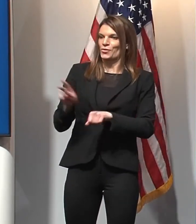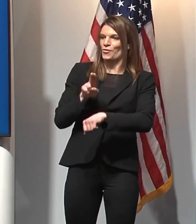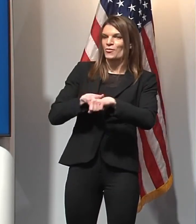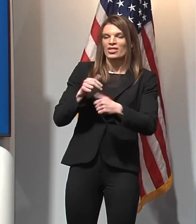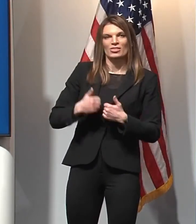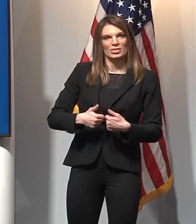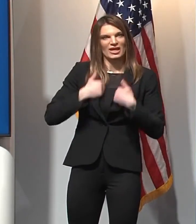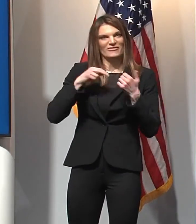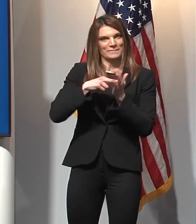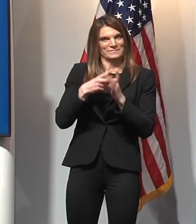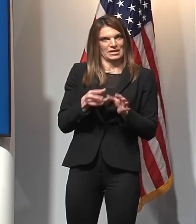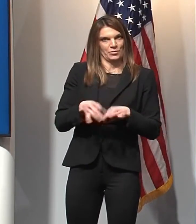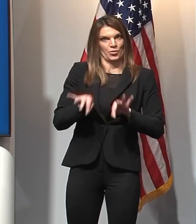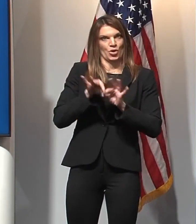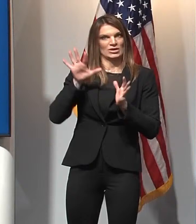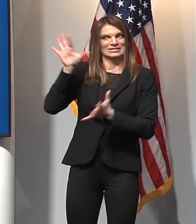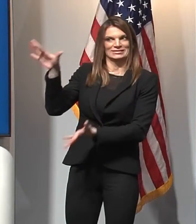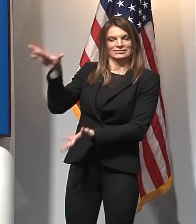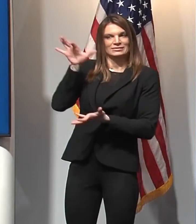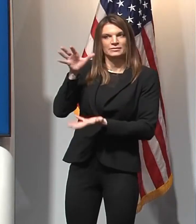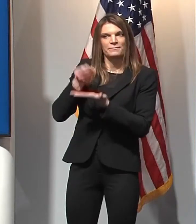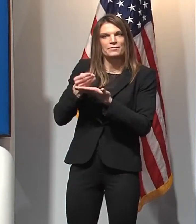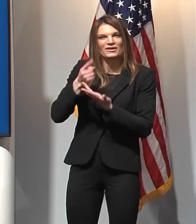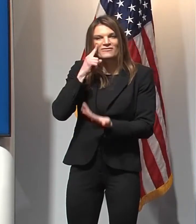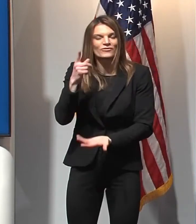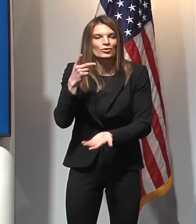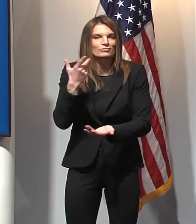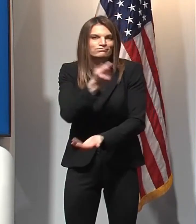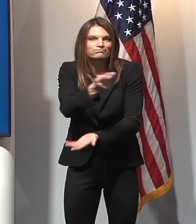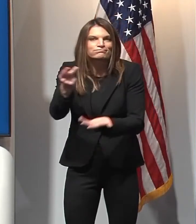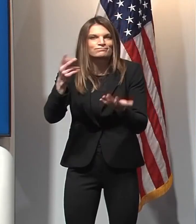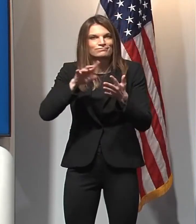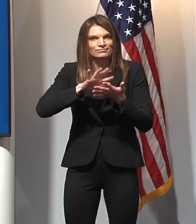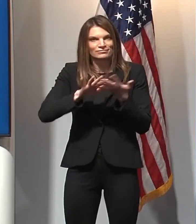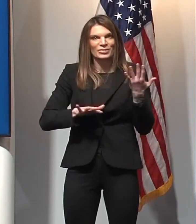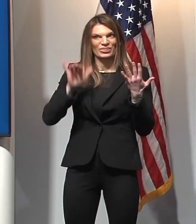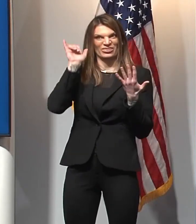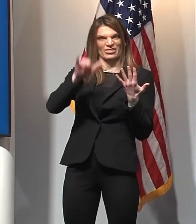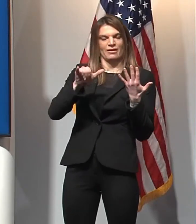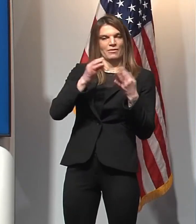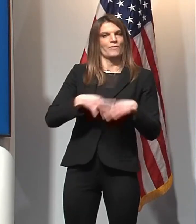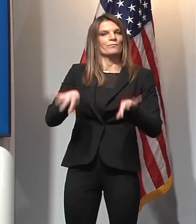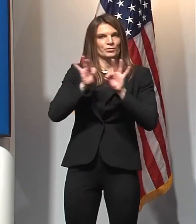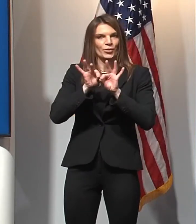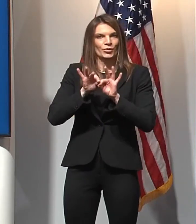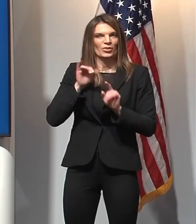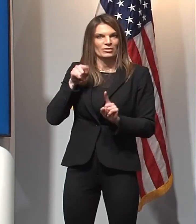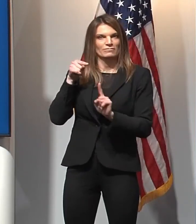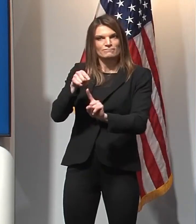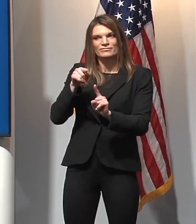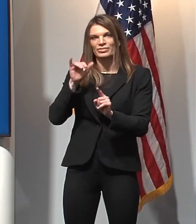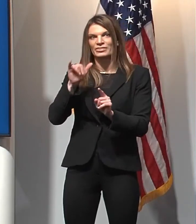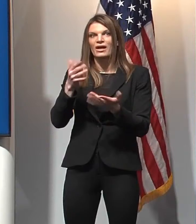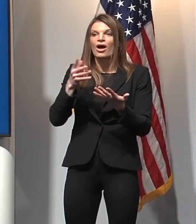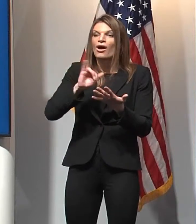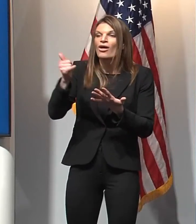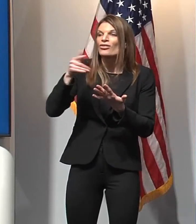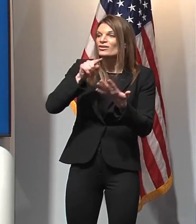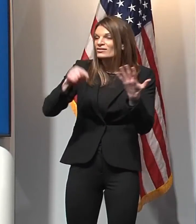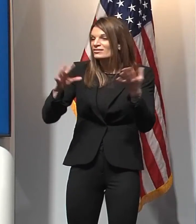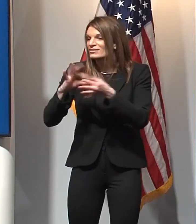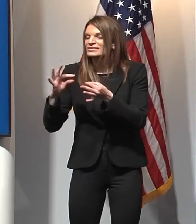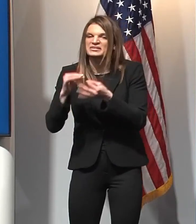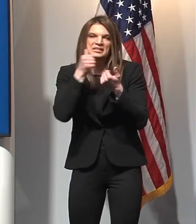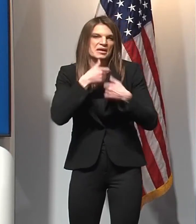and normalcy. We need to deploy these resources, and that, I think, is the most pressing issue that we hopefully can find some common ground